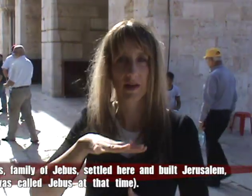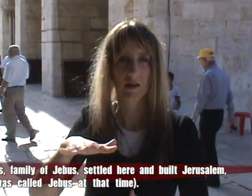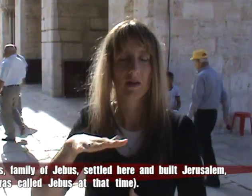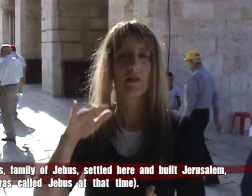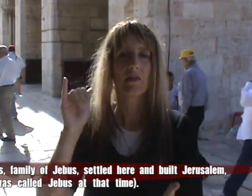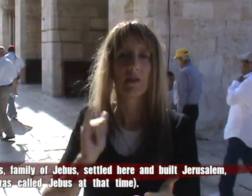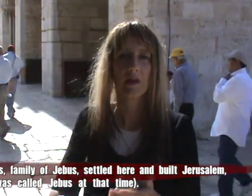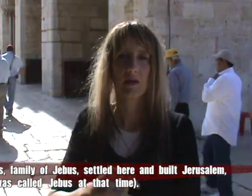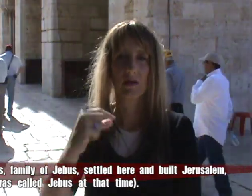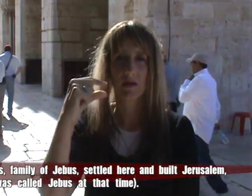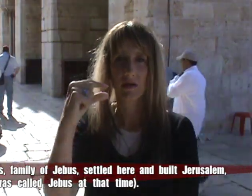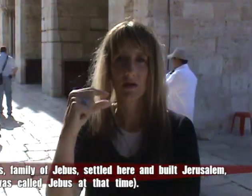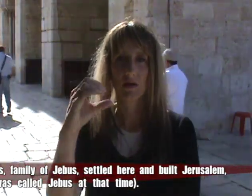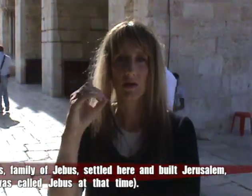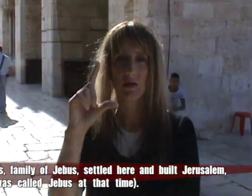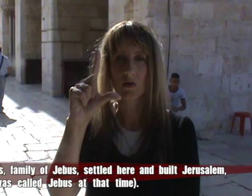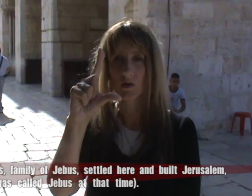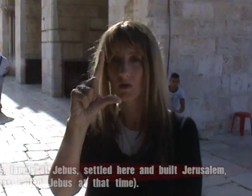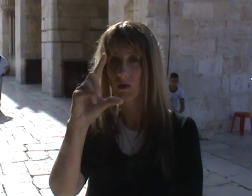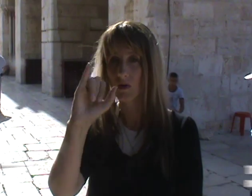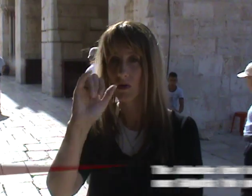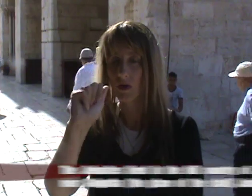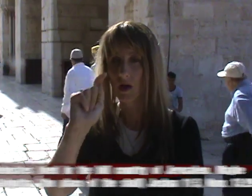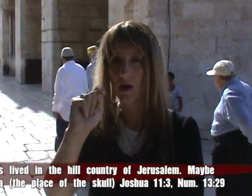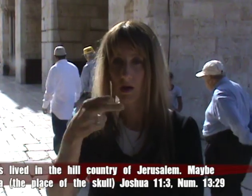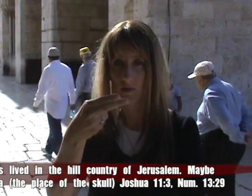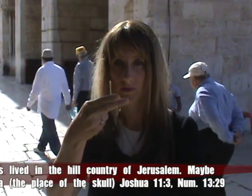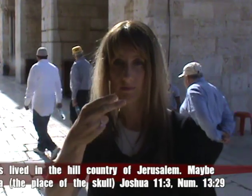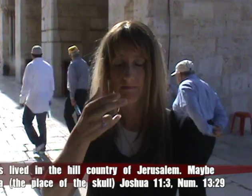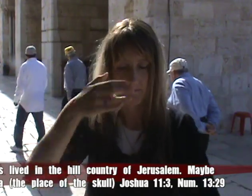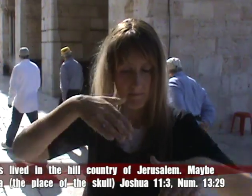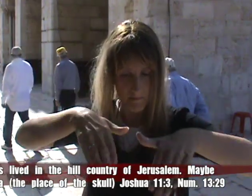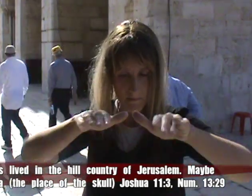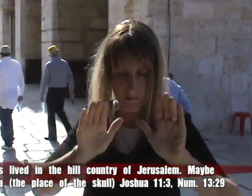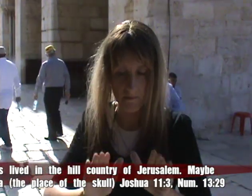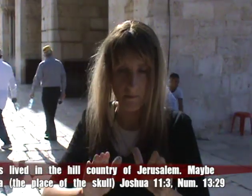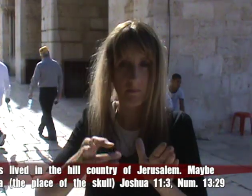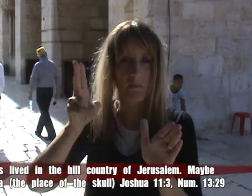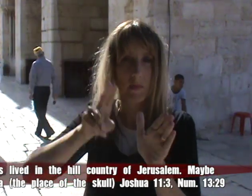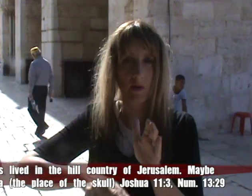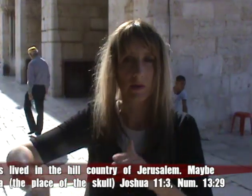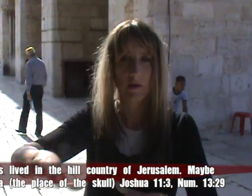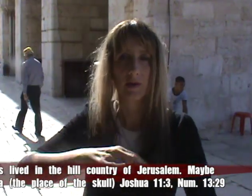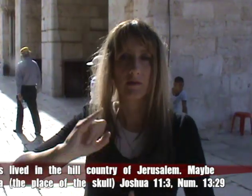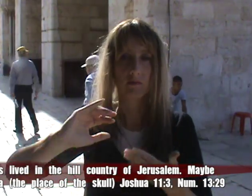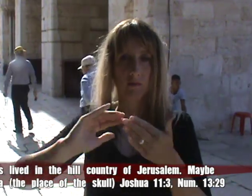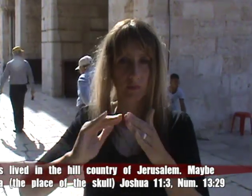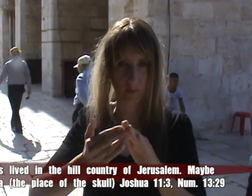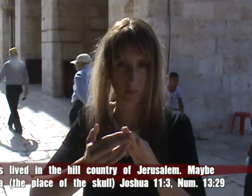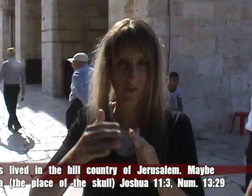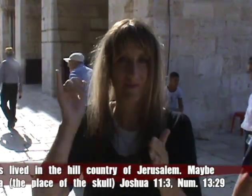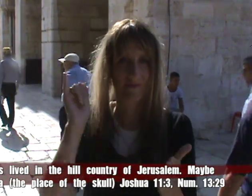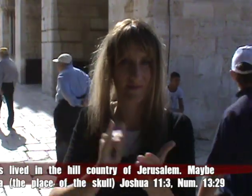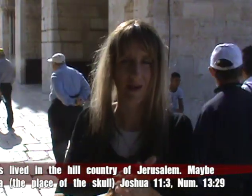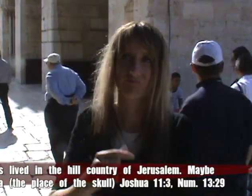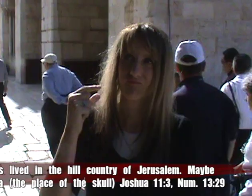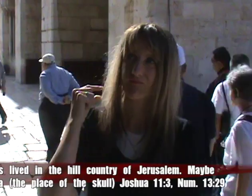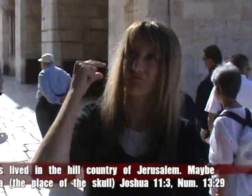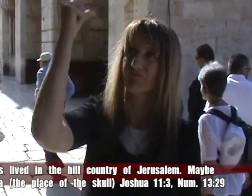And they built Jerusalem, and Jerusalem was called Jebus at the time. The Jebusites lived in the hill country of Jerusalem, maybe